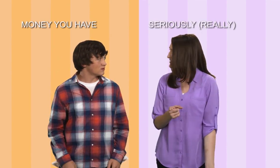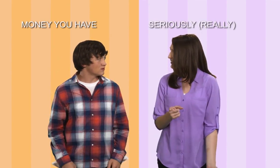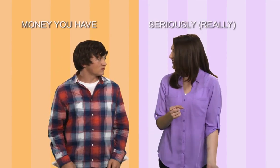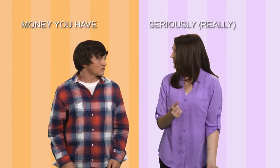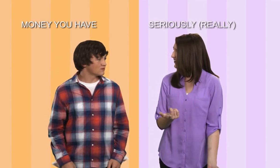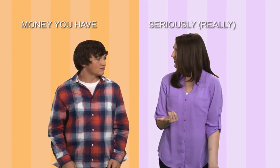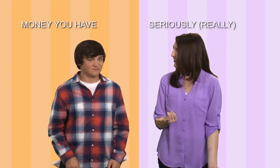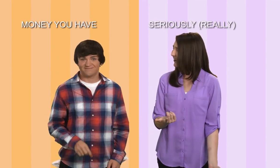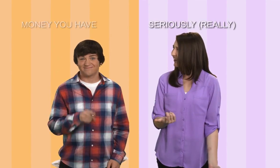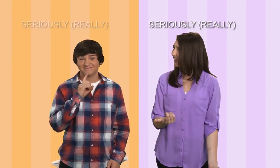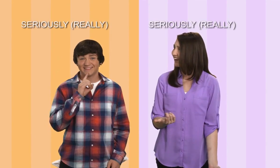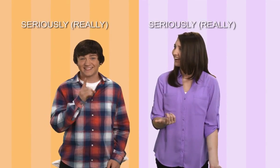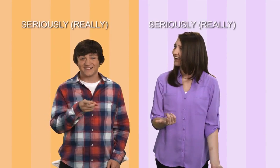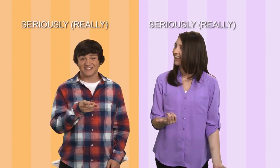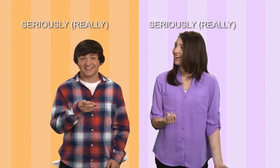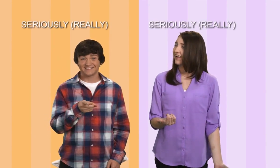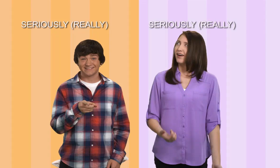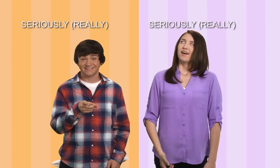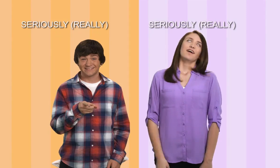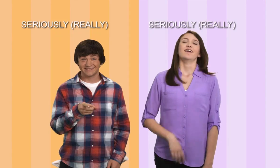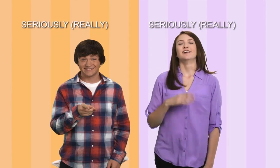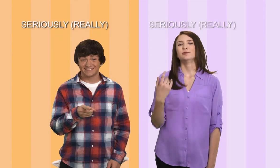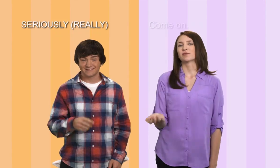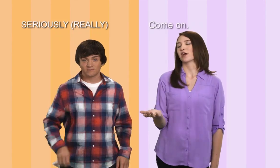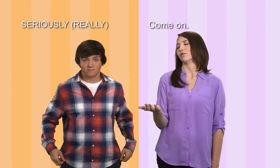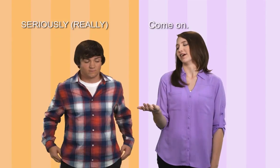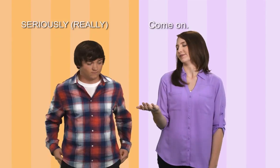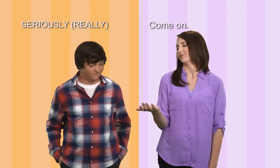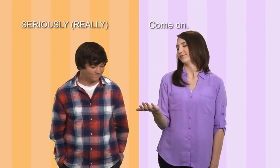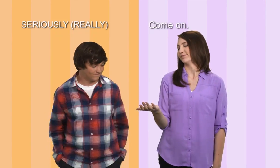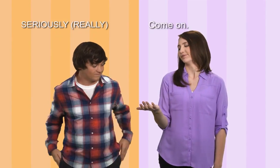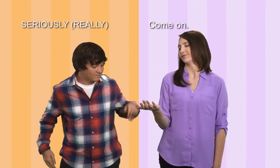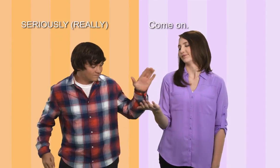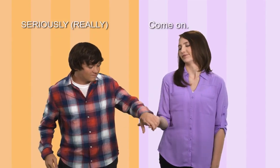Seriously? Seriously? Come on.